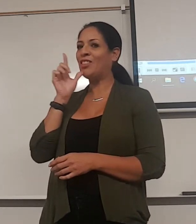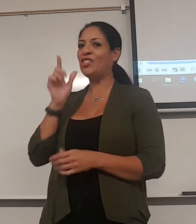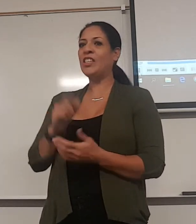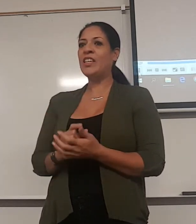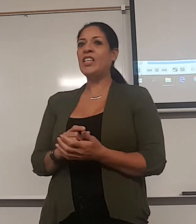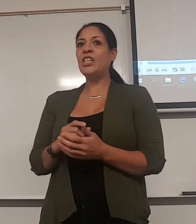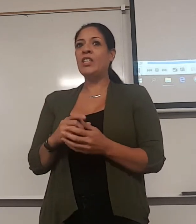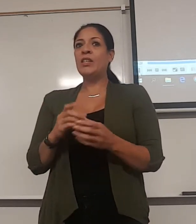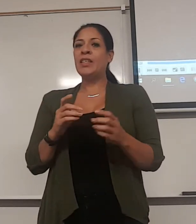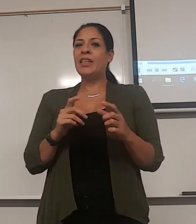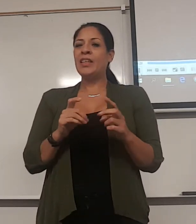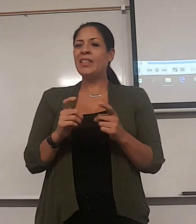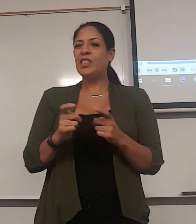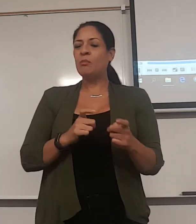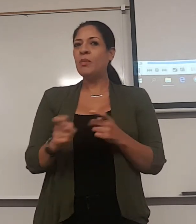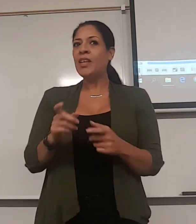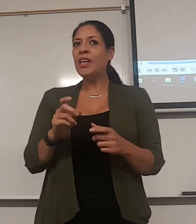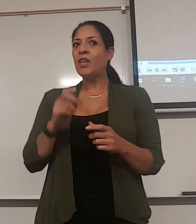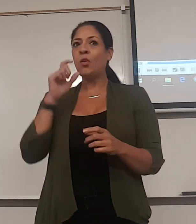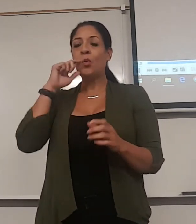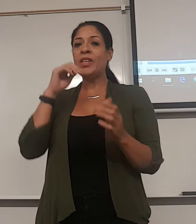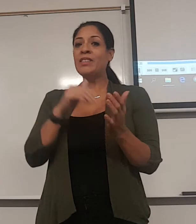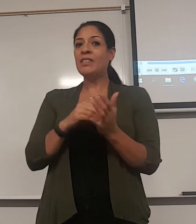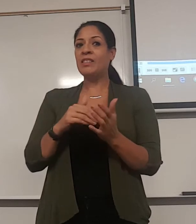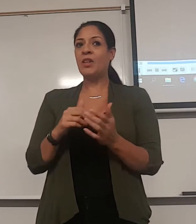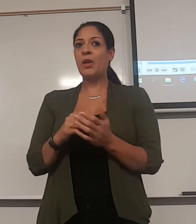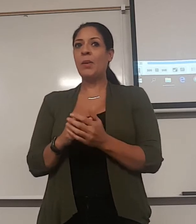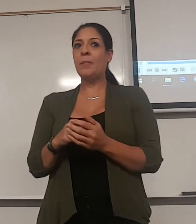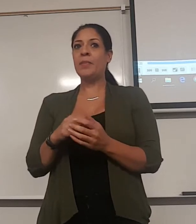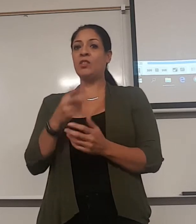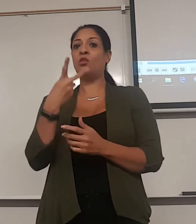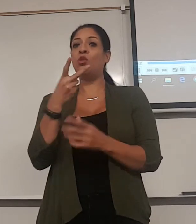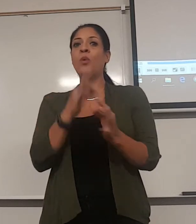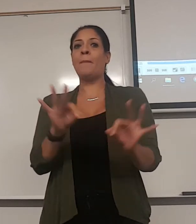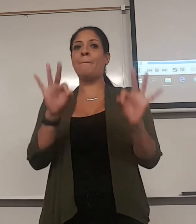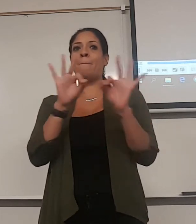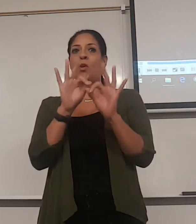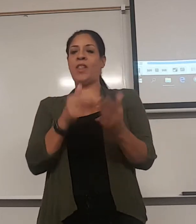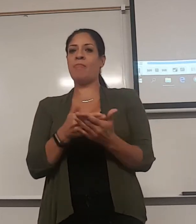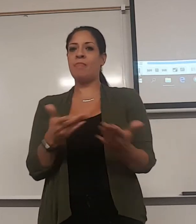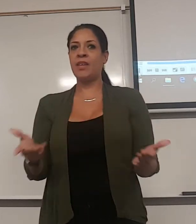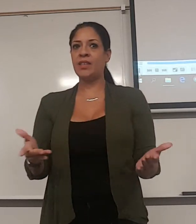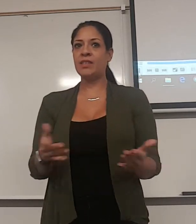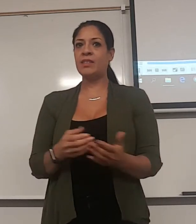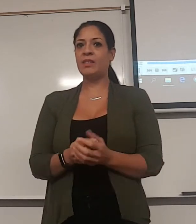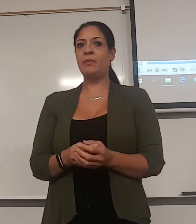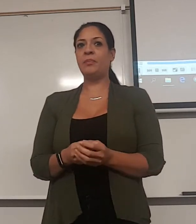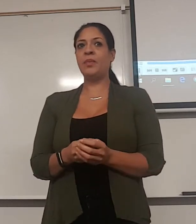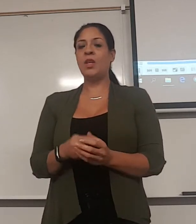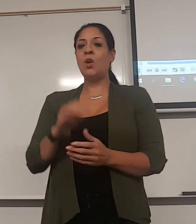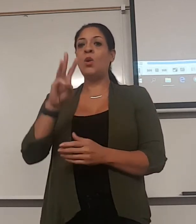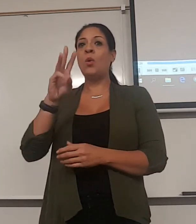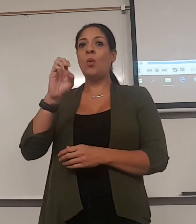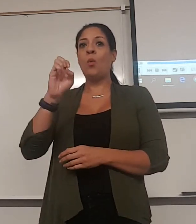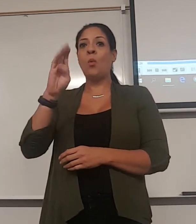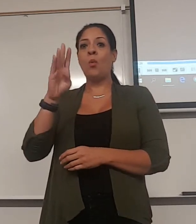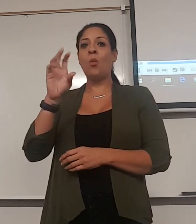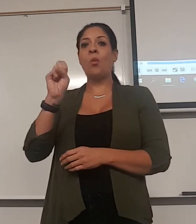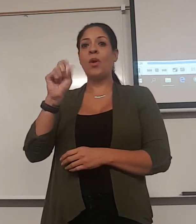this and recognize its two key elements. According to Webster, racism is any